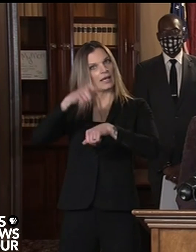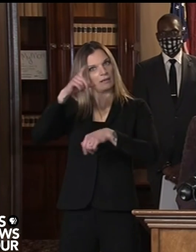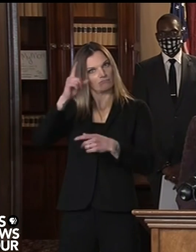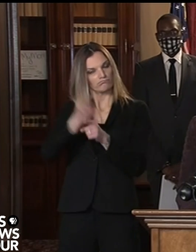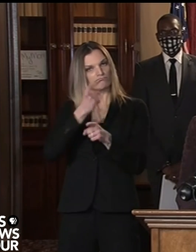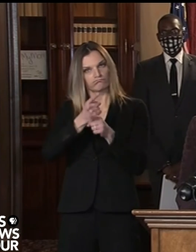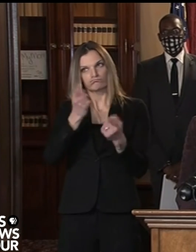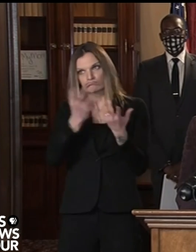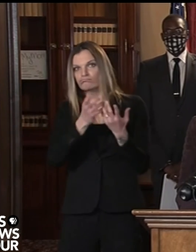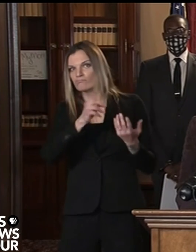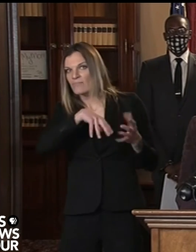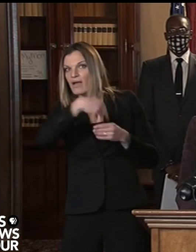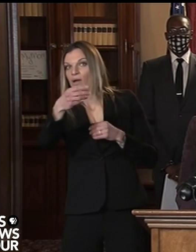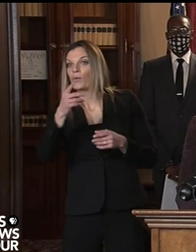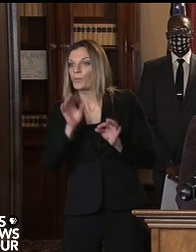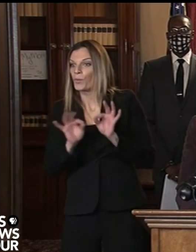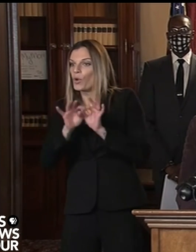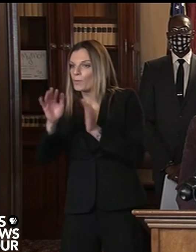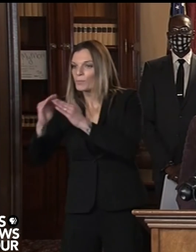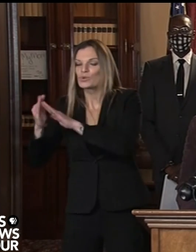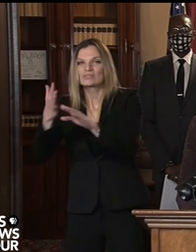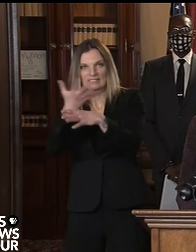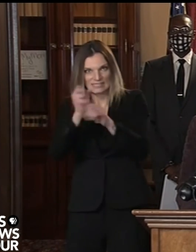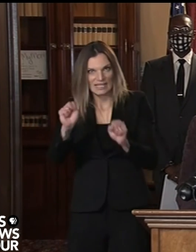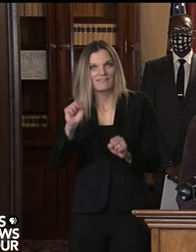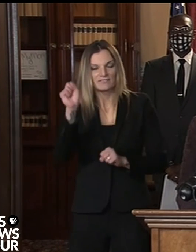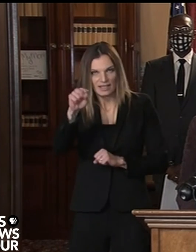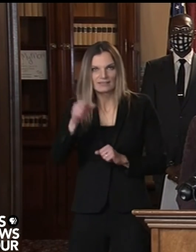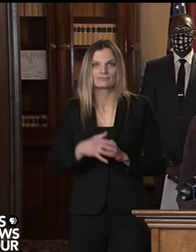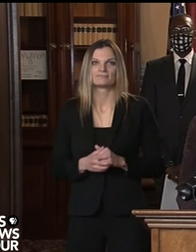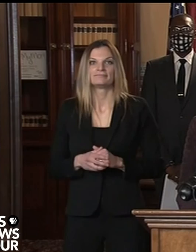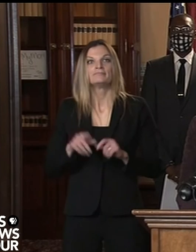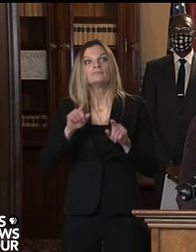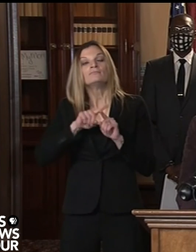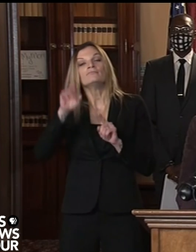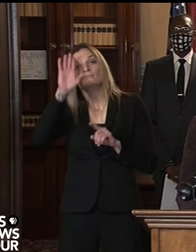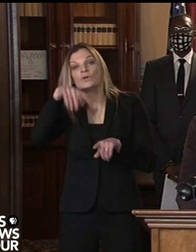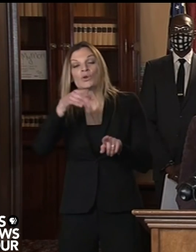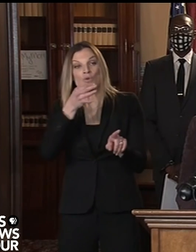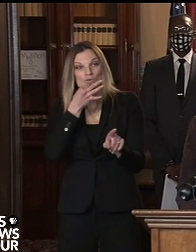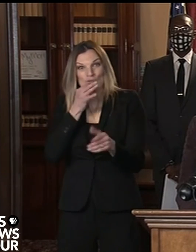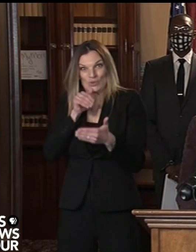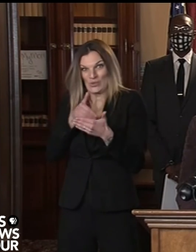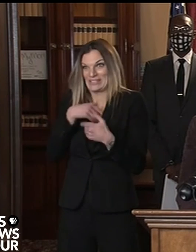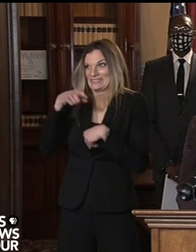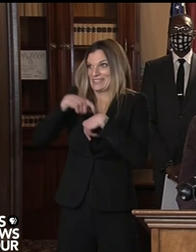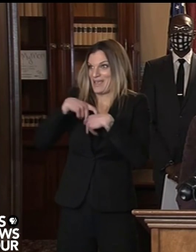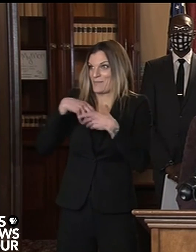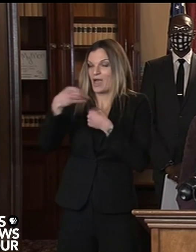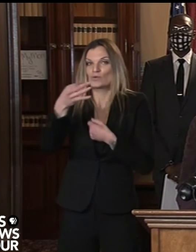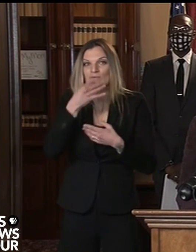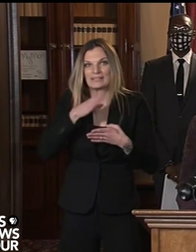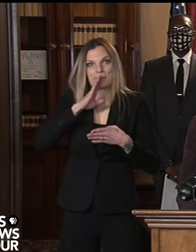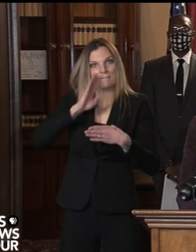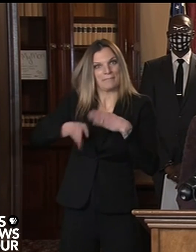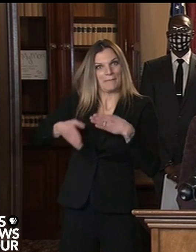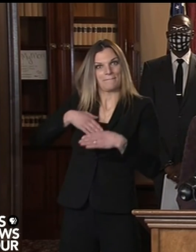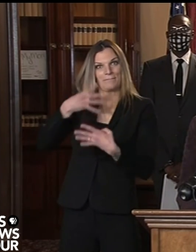communities stay safe, but that we are able to get people who are close to have completed their